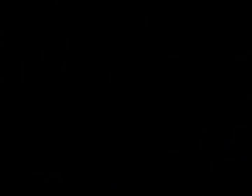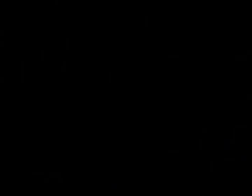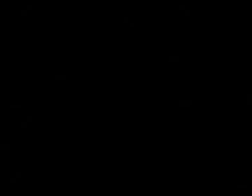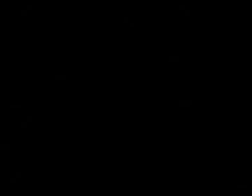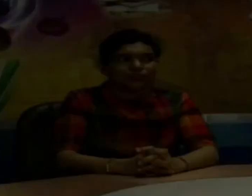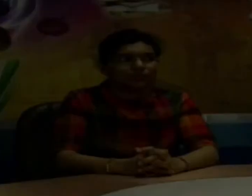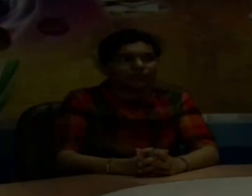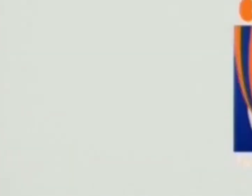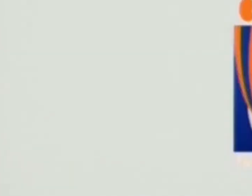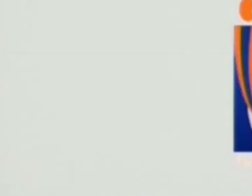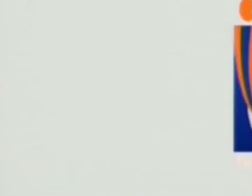his religion.